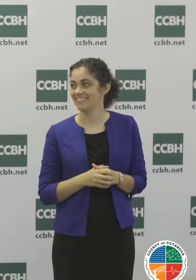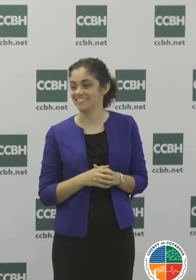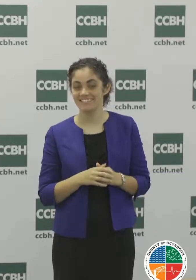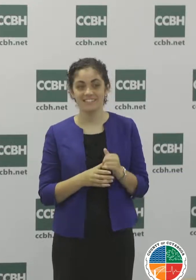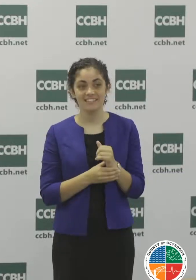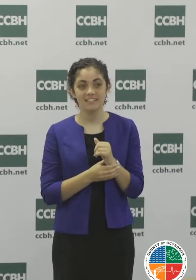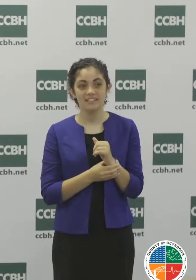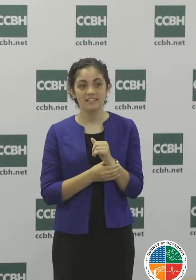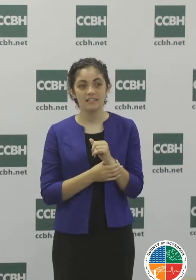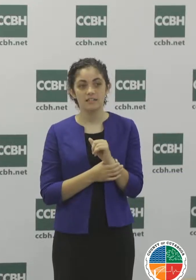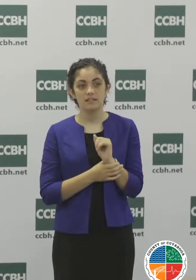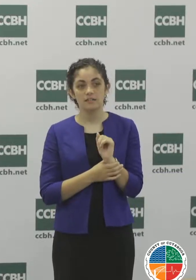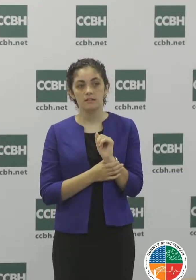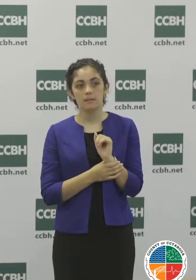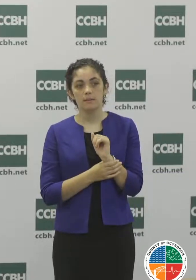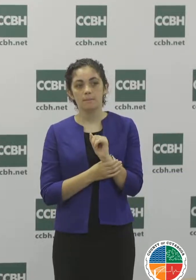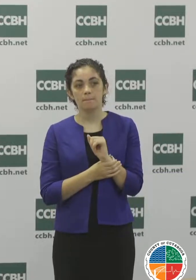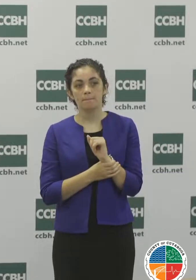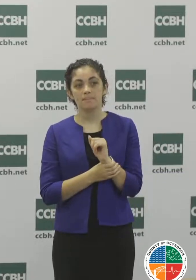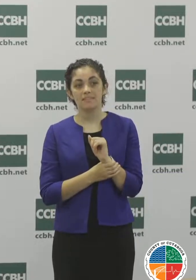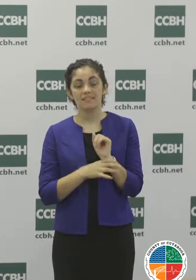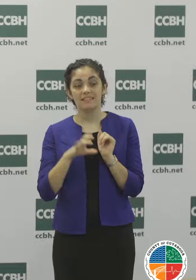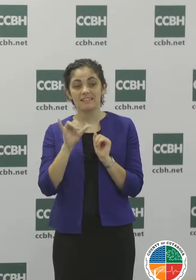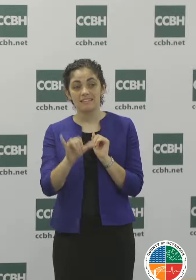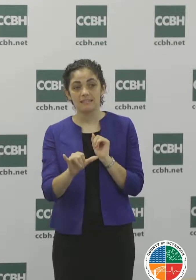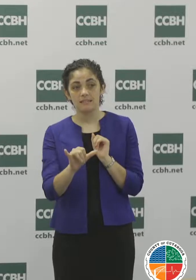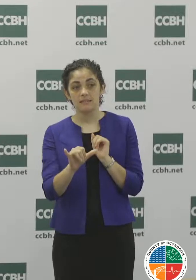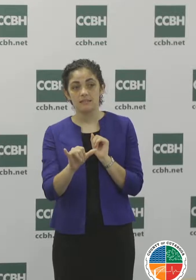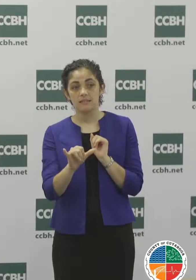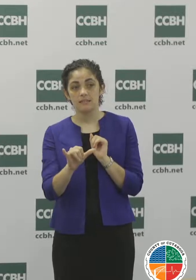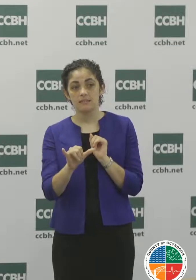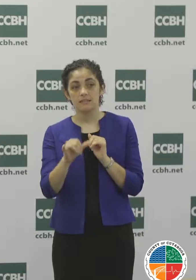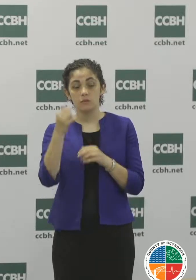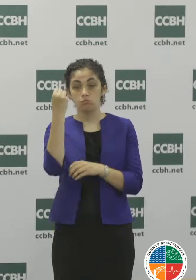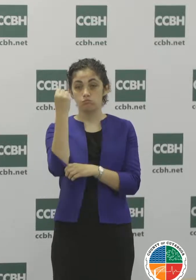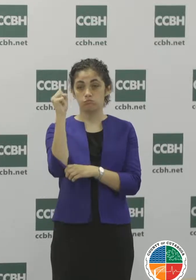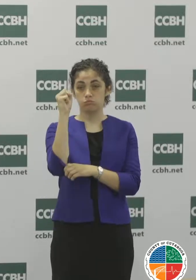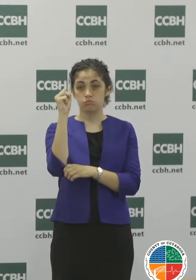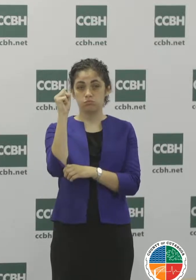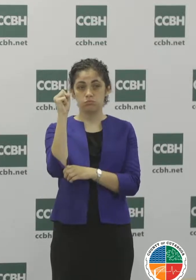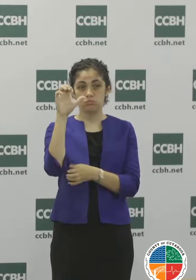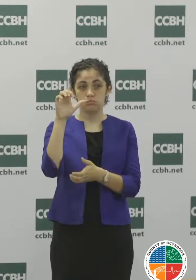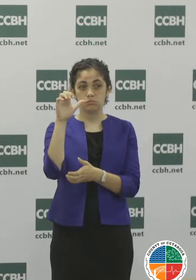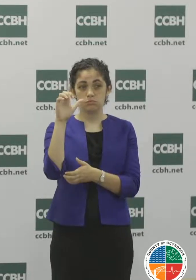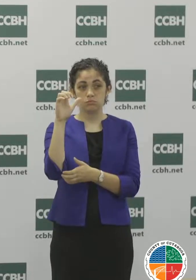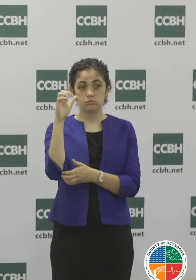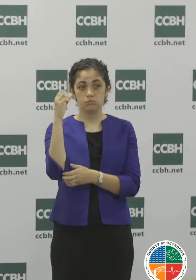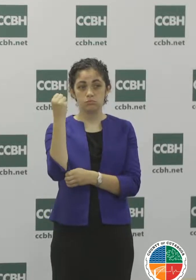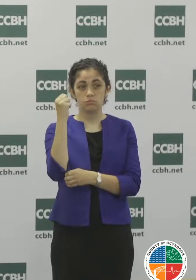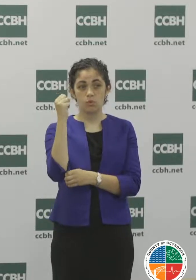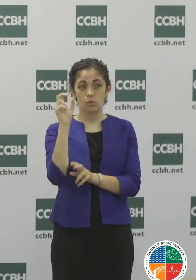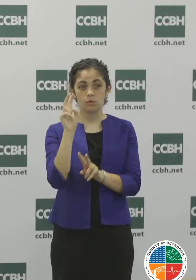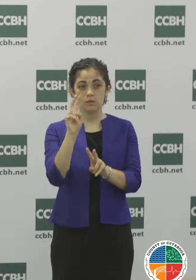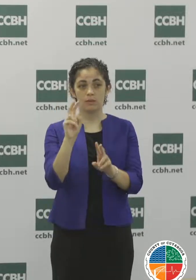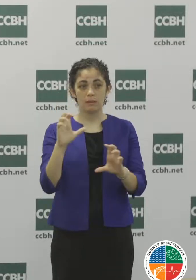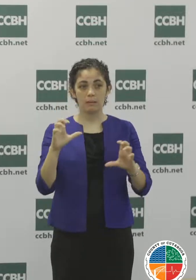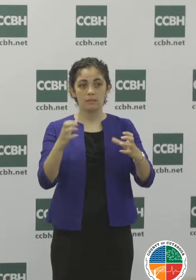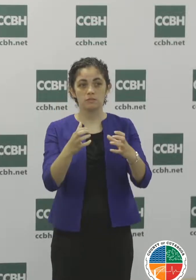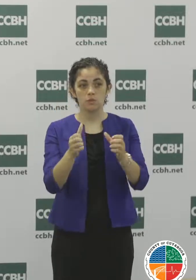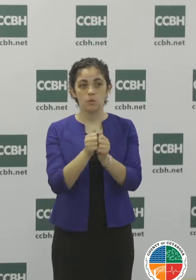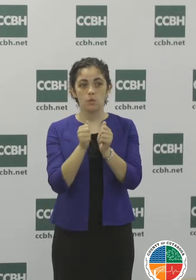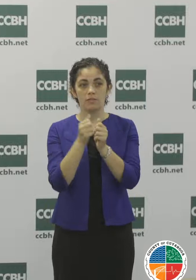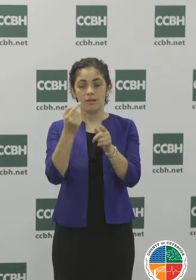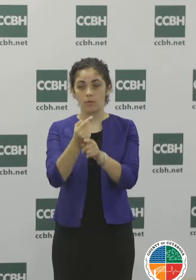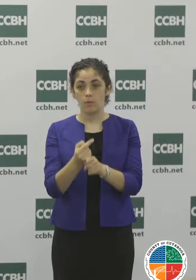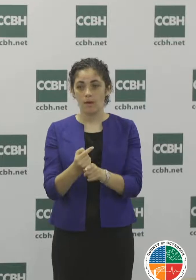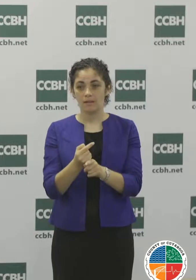Been discussed to some extent, but the fact that the protesters have been gathered in clusters without